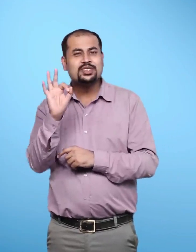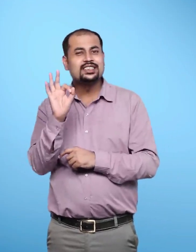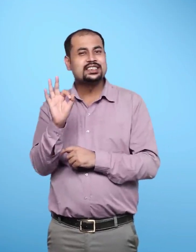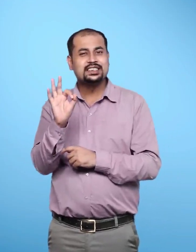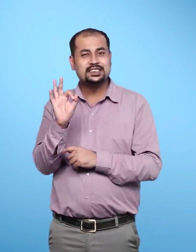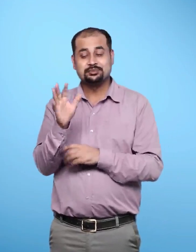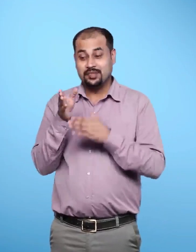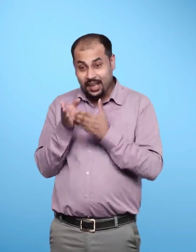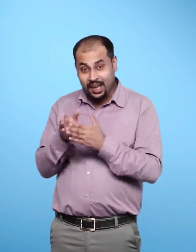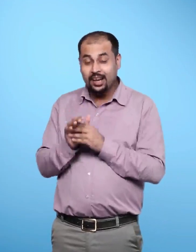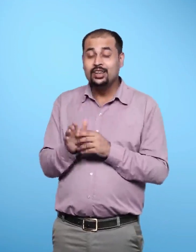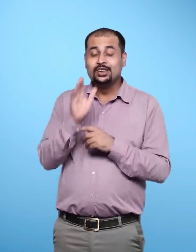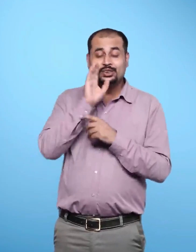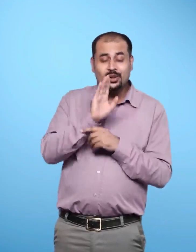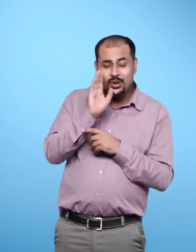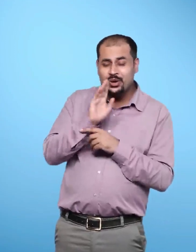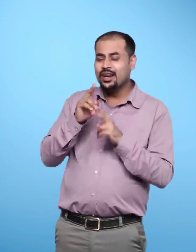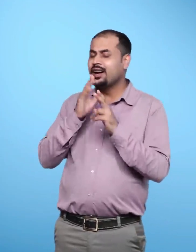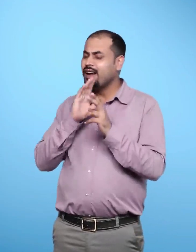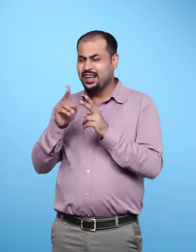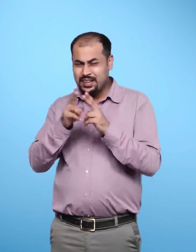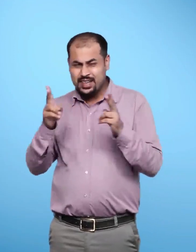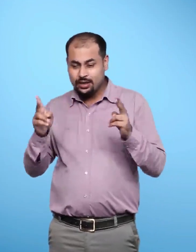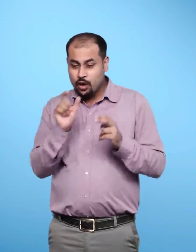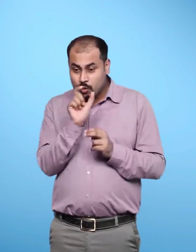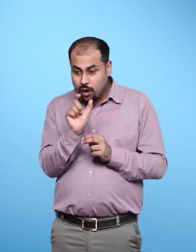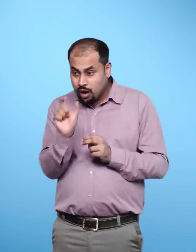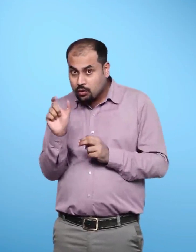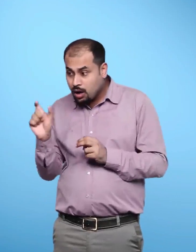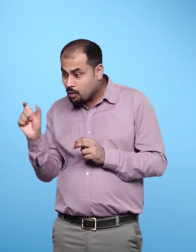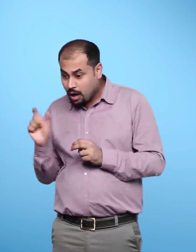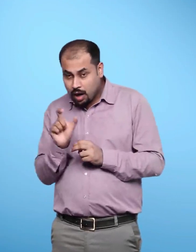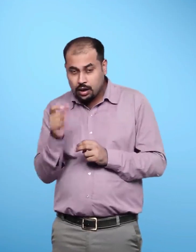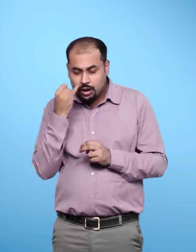Find out about the words and tunes of such songs.